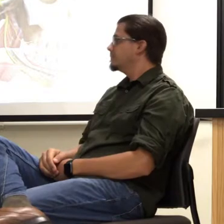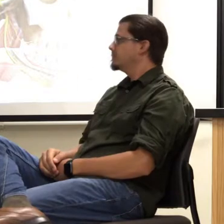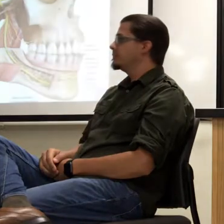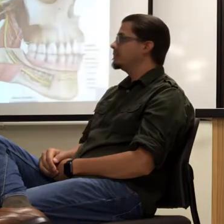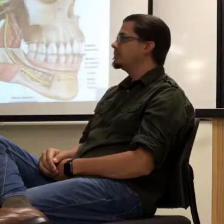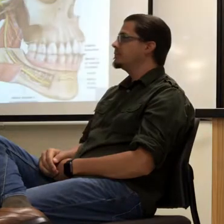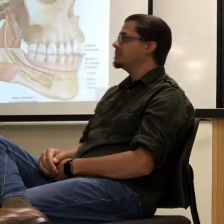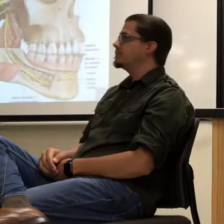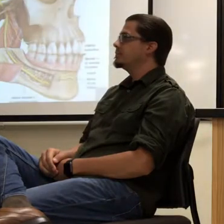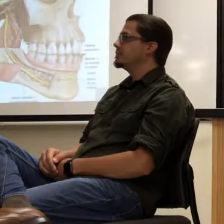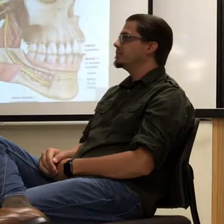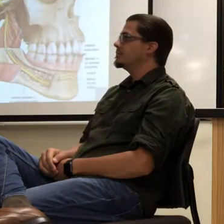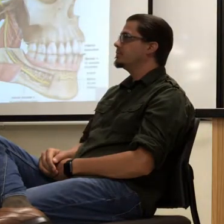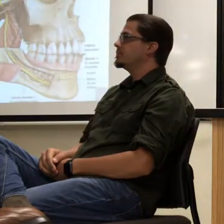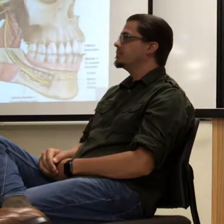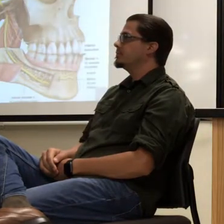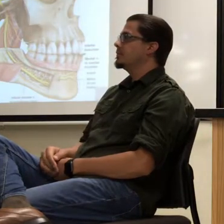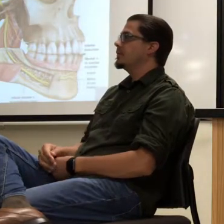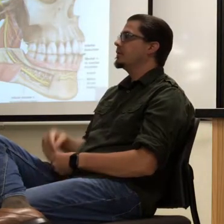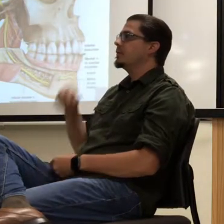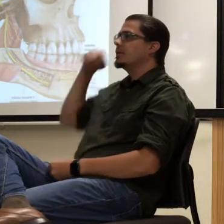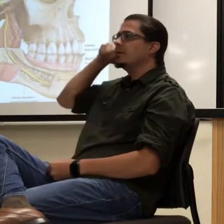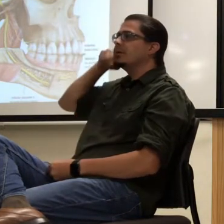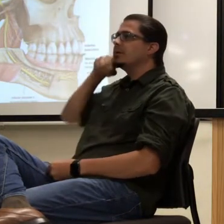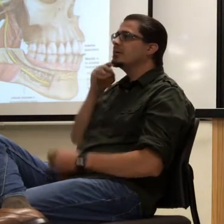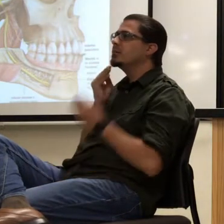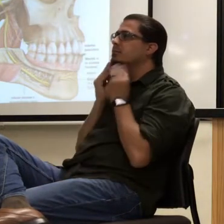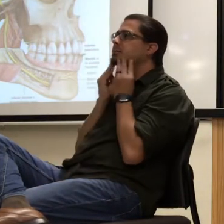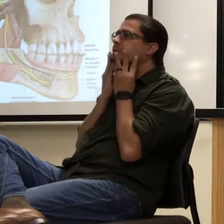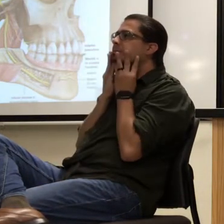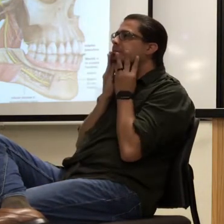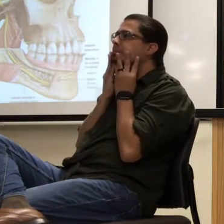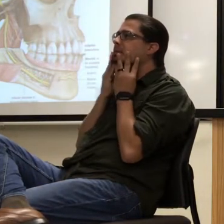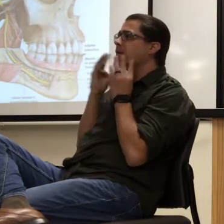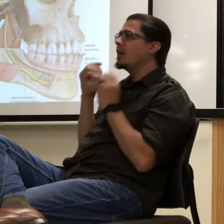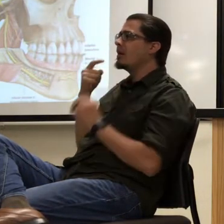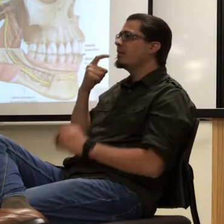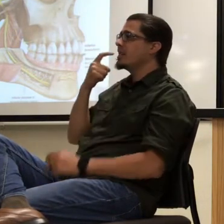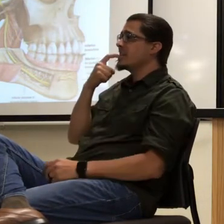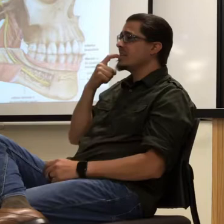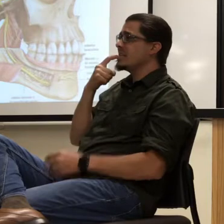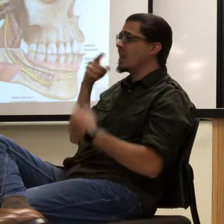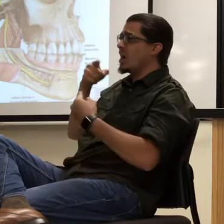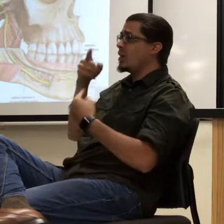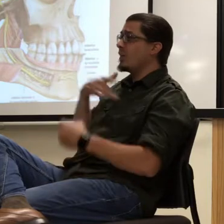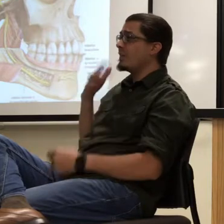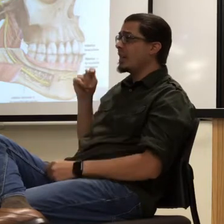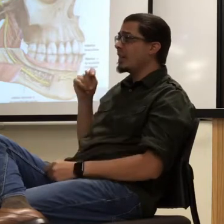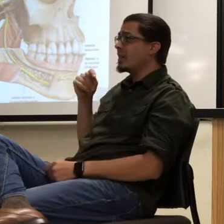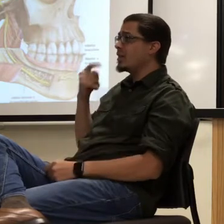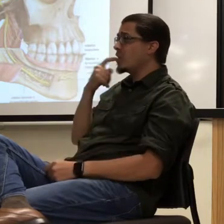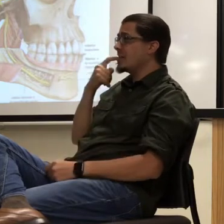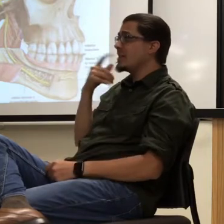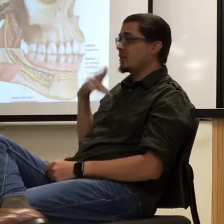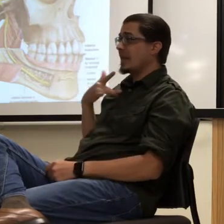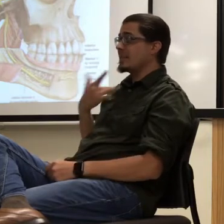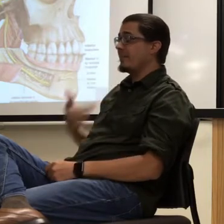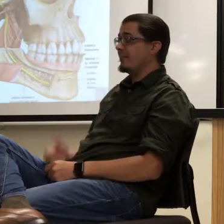And there's little branches going up to the teeth. When you have a toothache, you feel it. Your teeth have sensitivity.